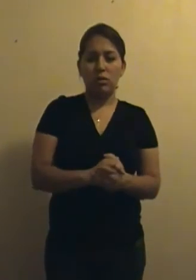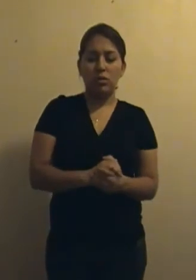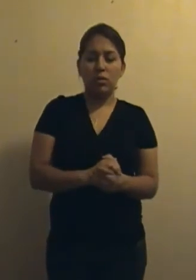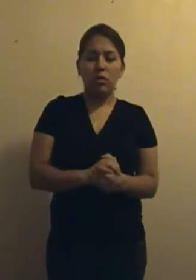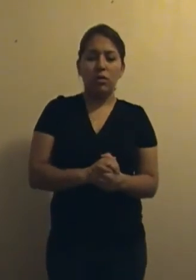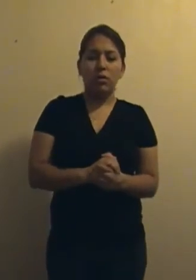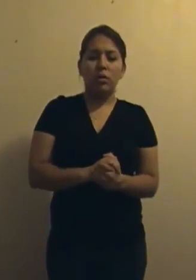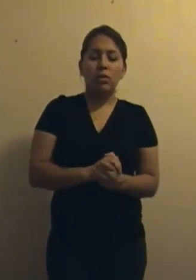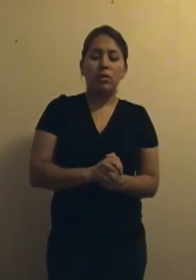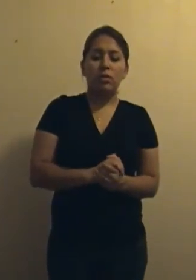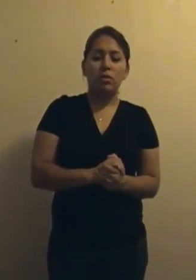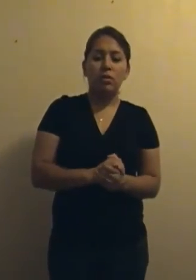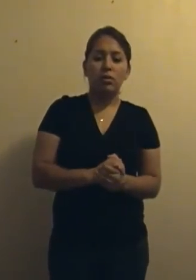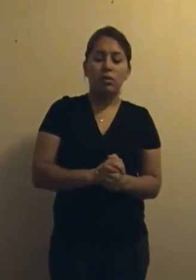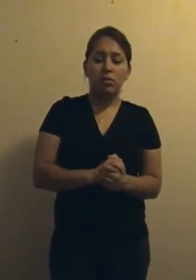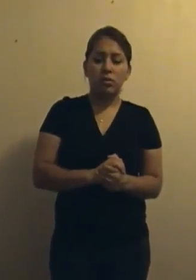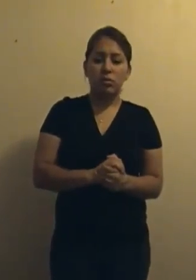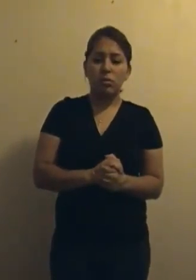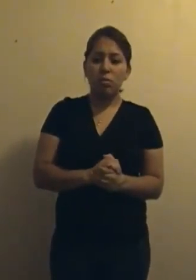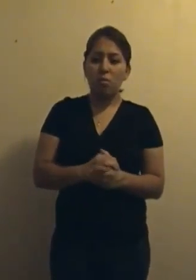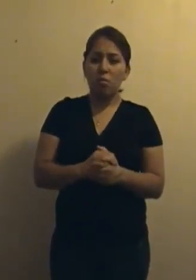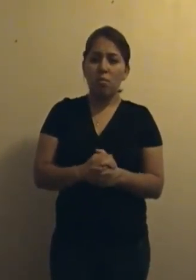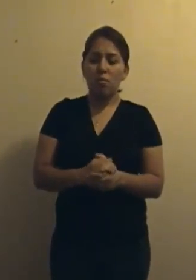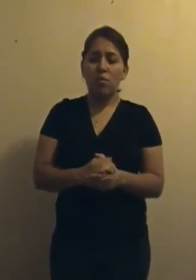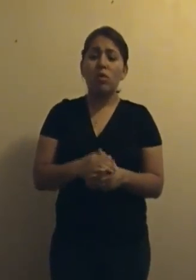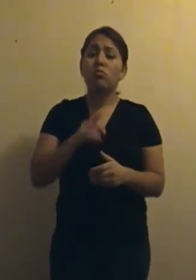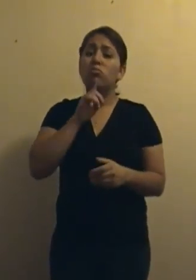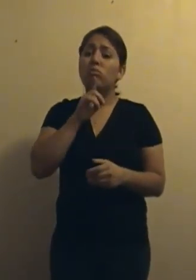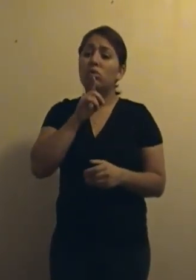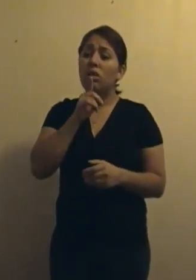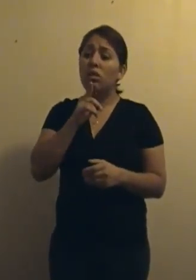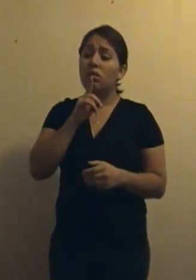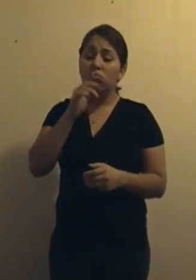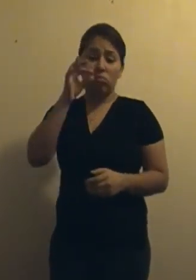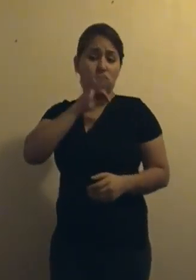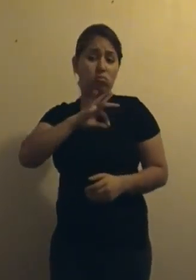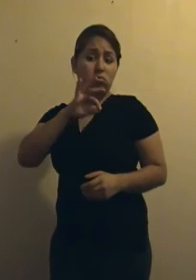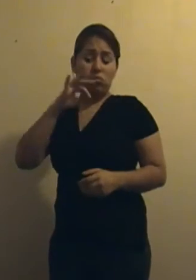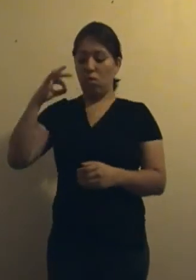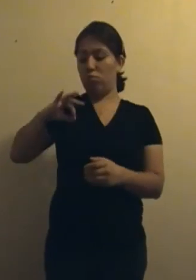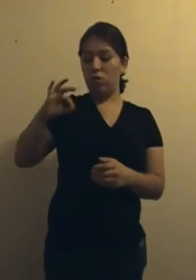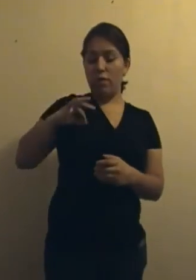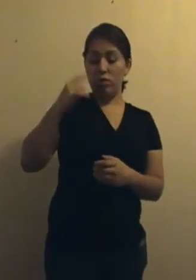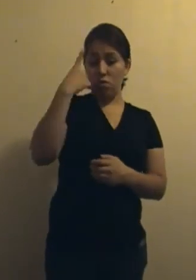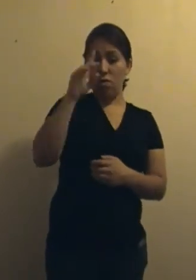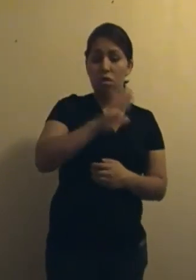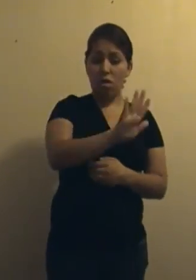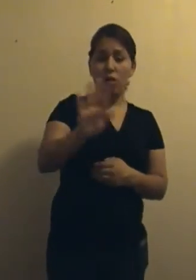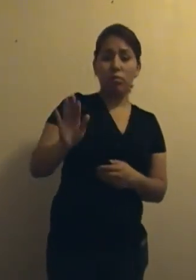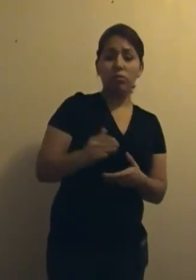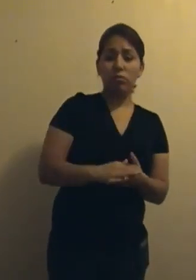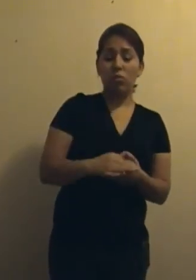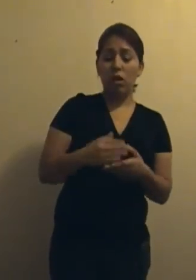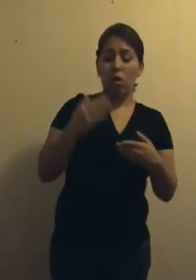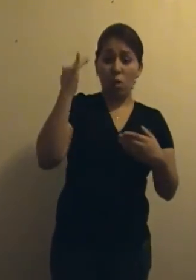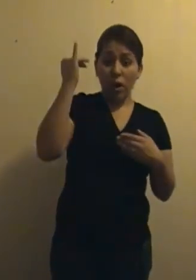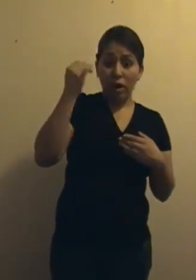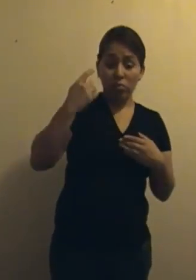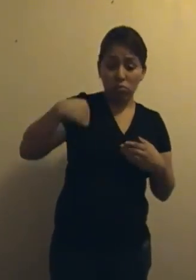on a very fundamental level, it's really beneficial for them, because we do it as scholars on all levels, all